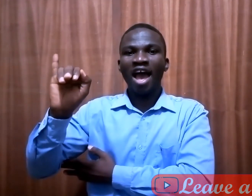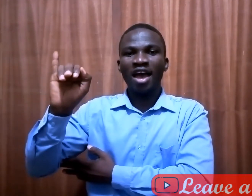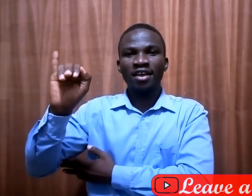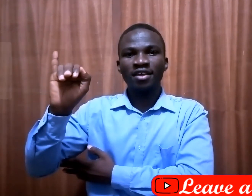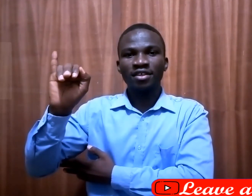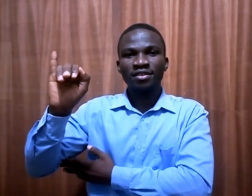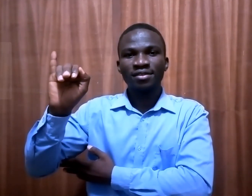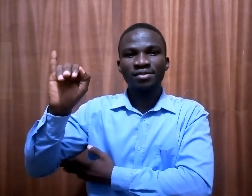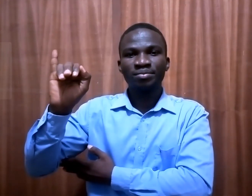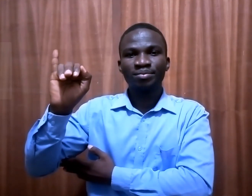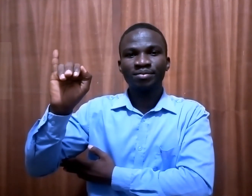I.